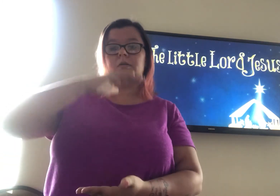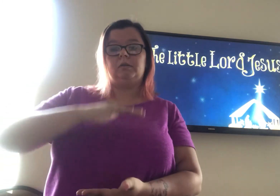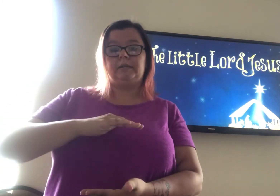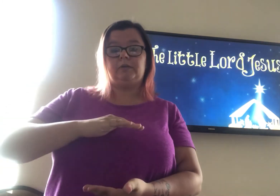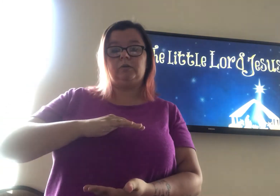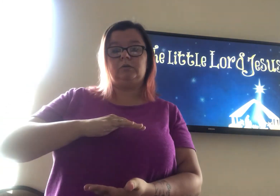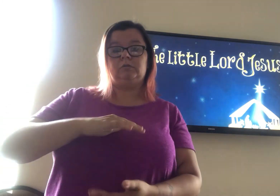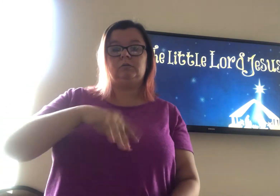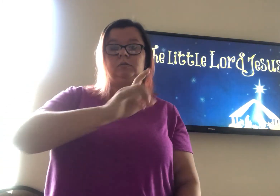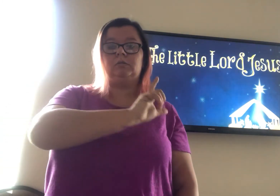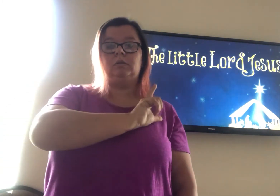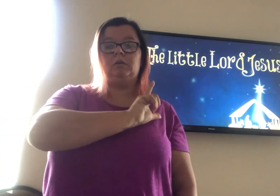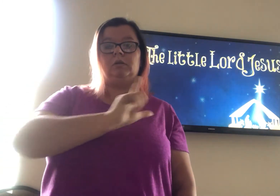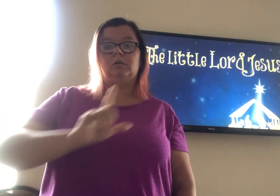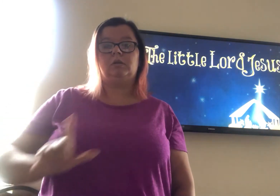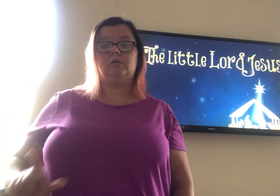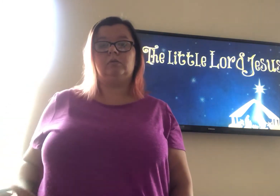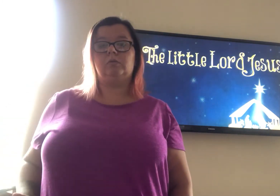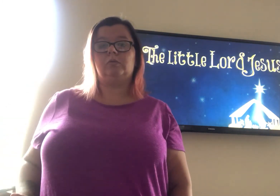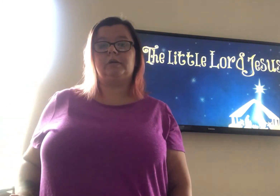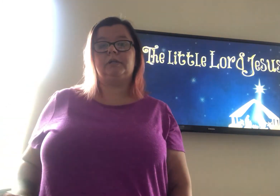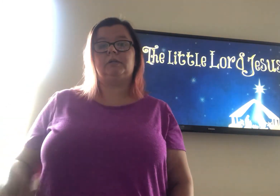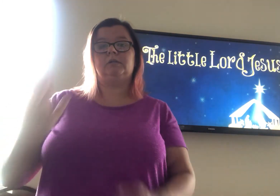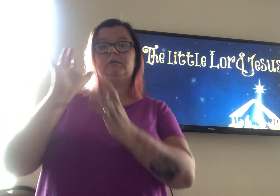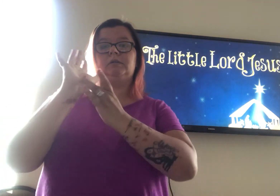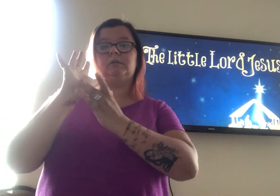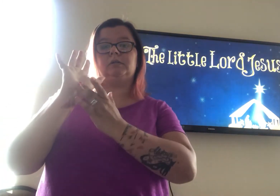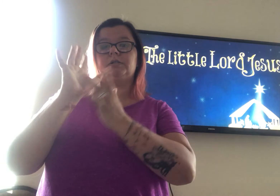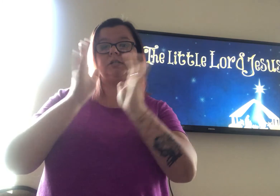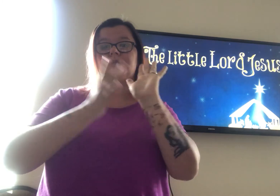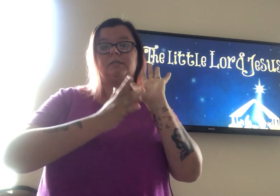Little Lord Jesus.